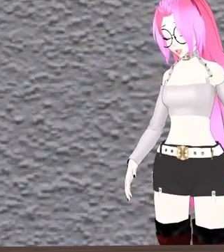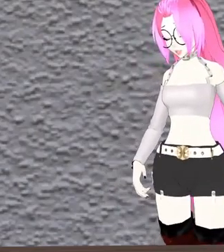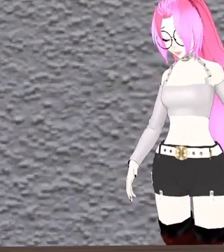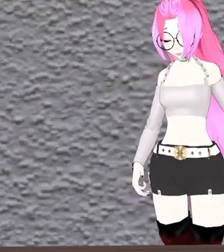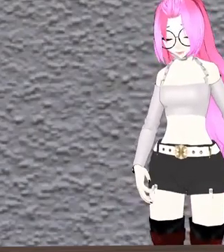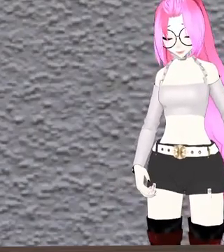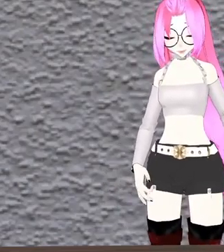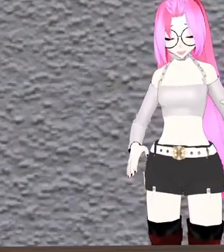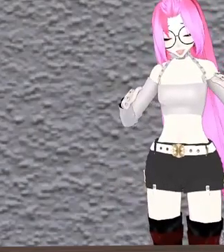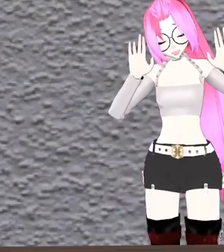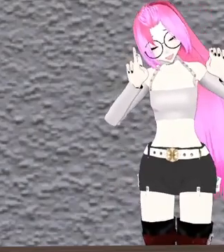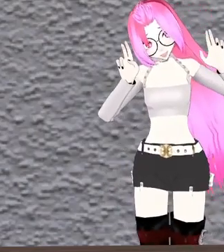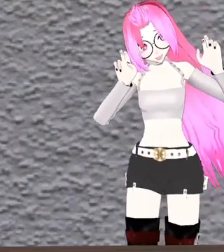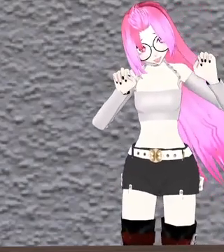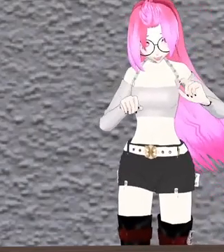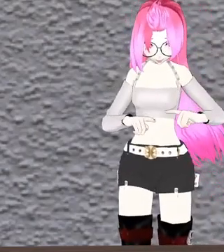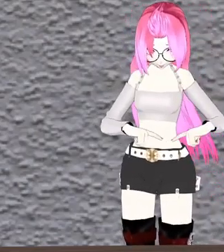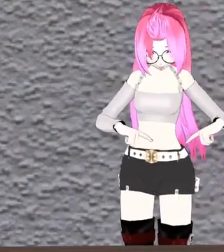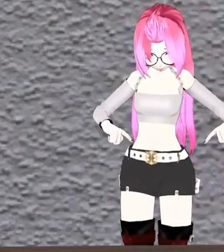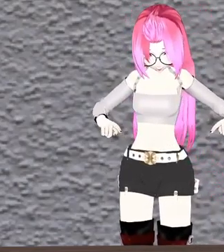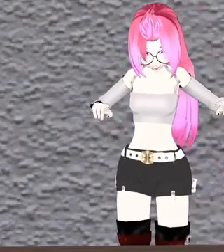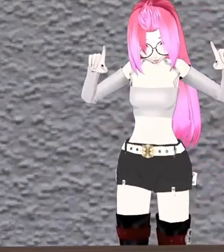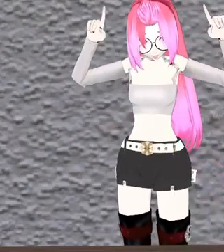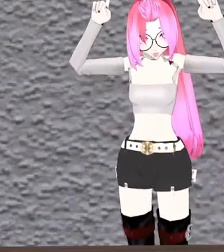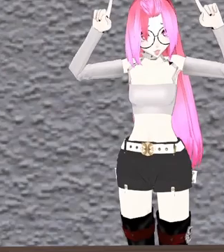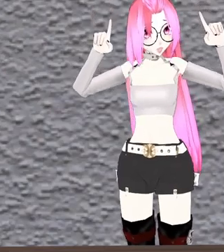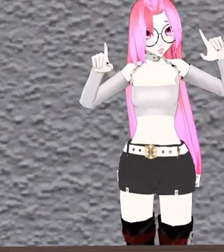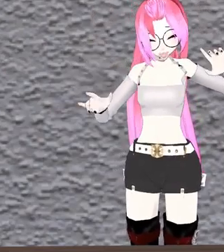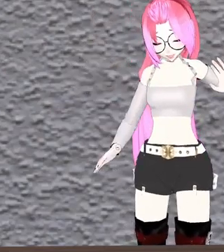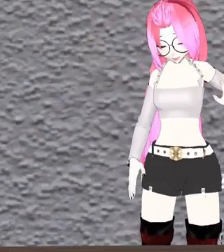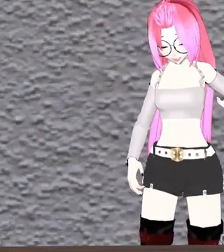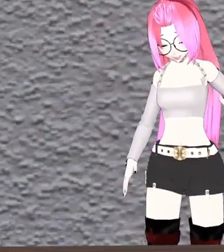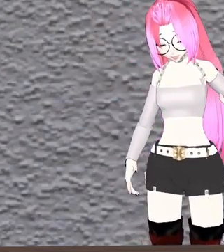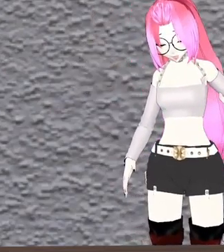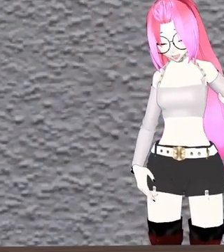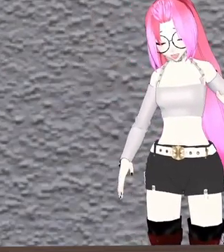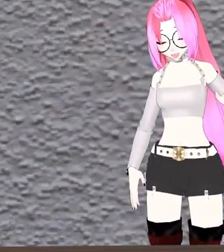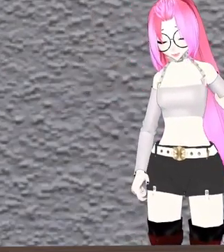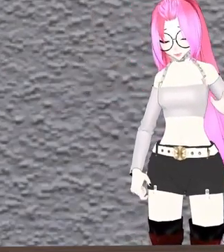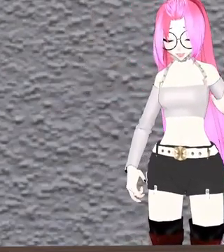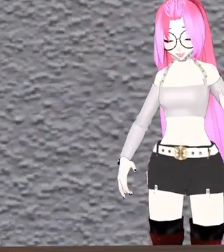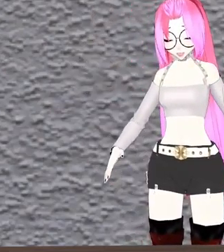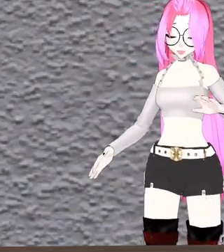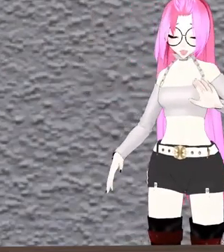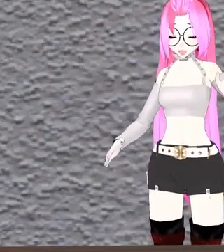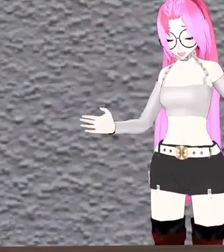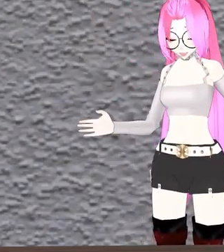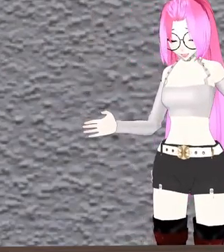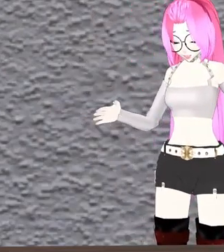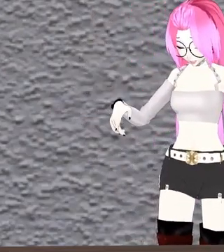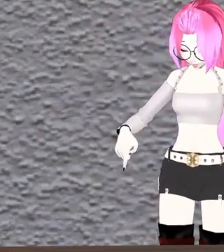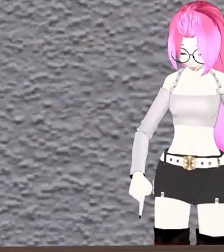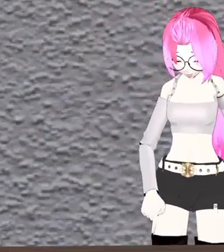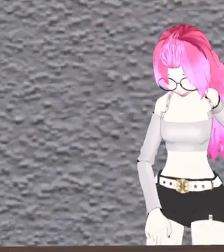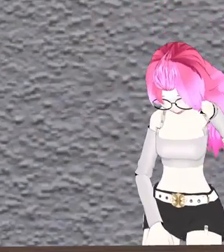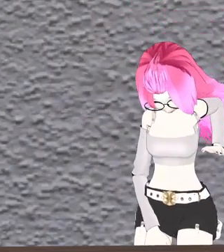hip. So that's technically not in the sign space, right? But it's still like, you know, it's not crazy. You're not like going